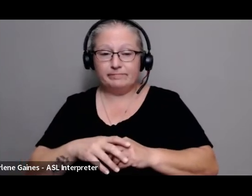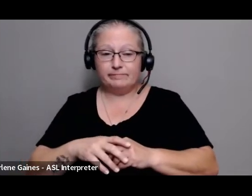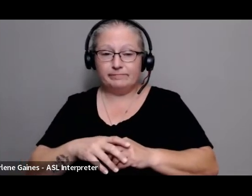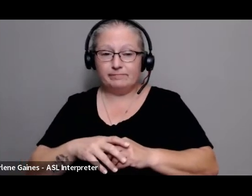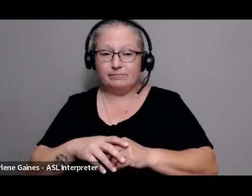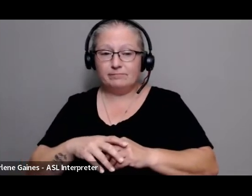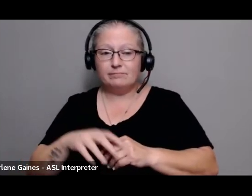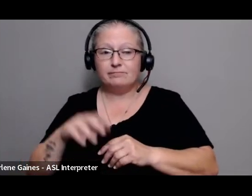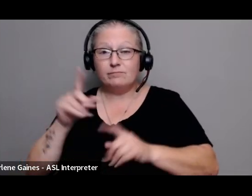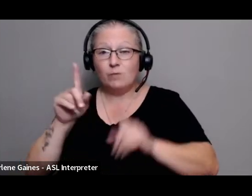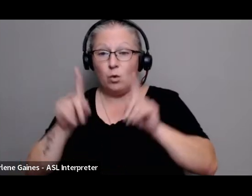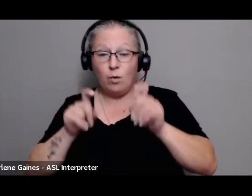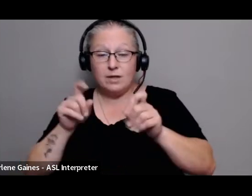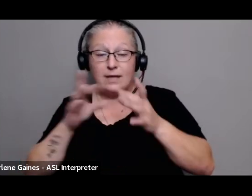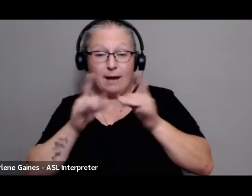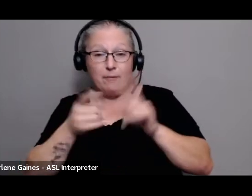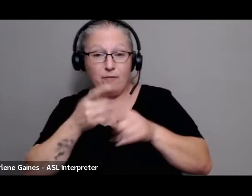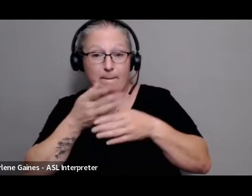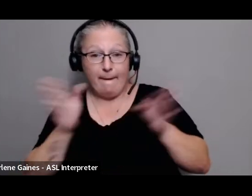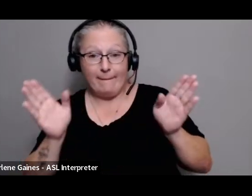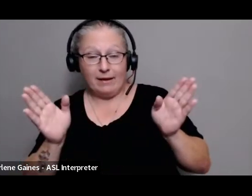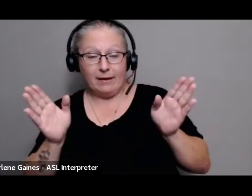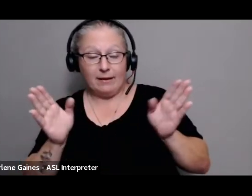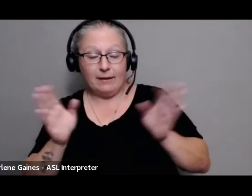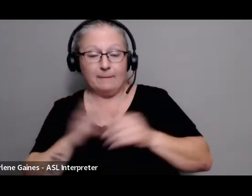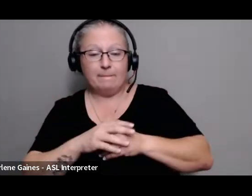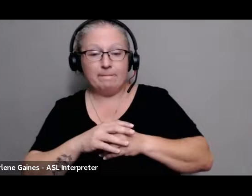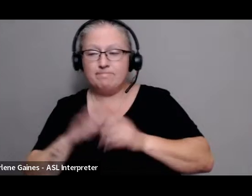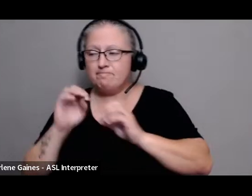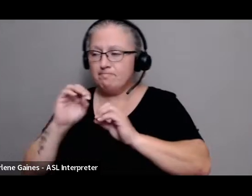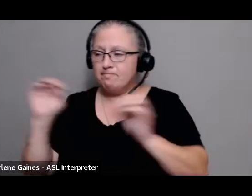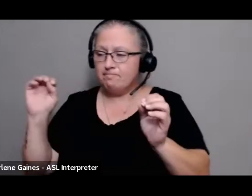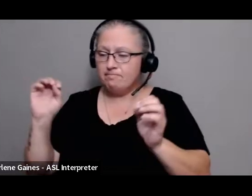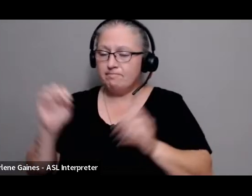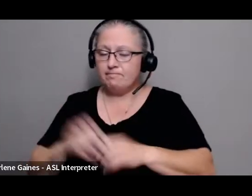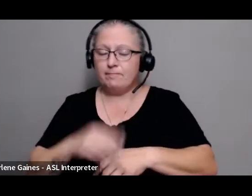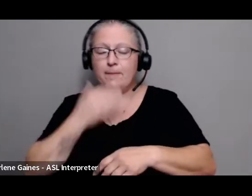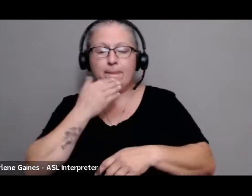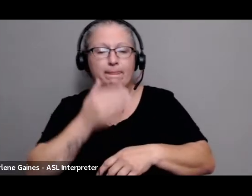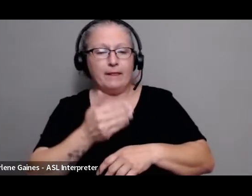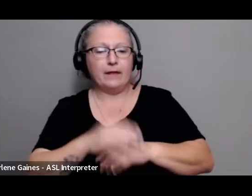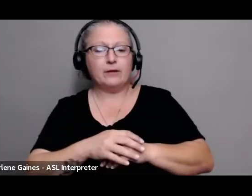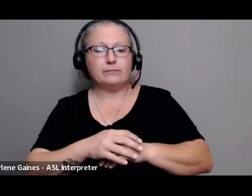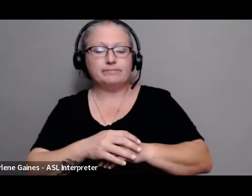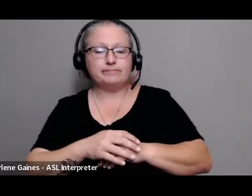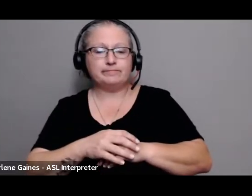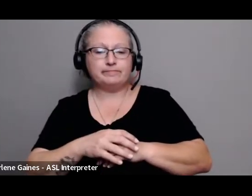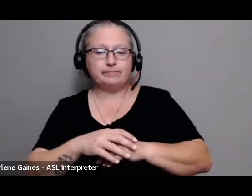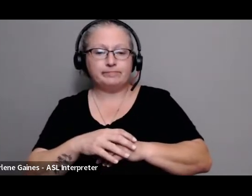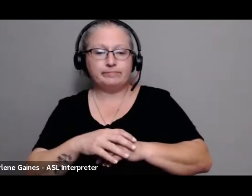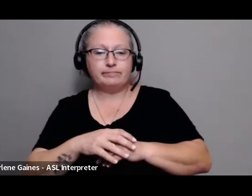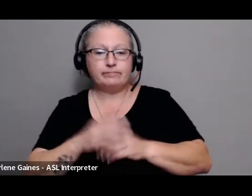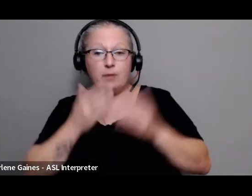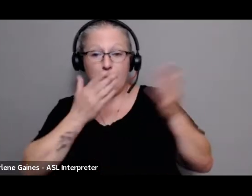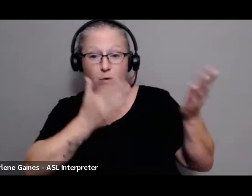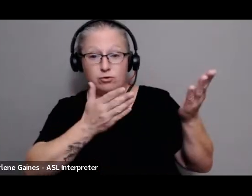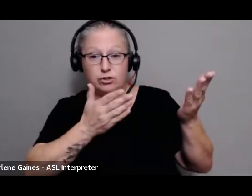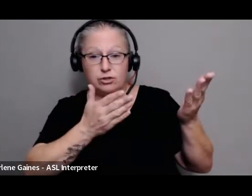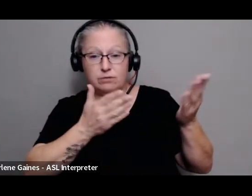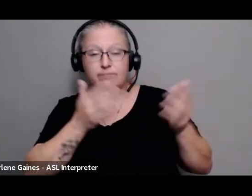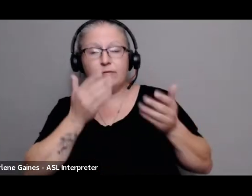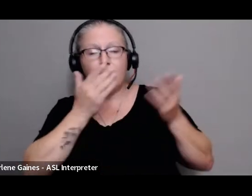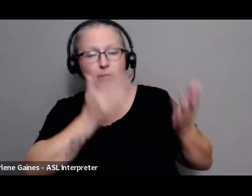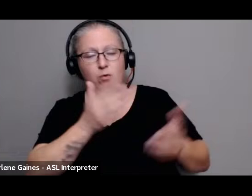Okay, any questions or comments from the public? There are none. Thank you. Okay, I can take a motion. I'll make the motion to